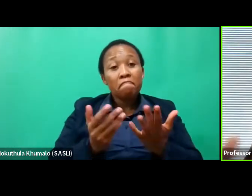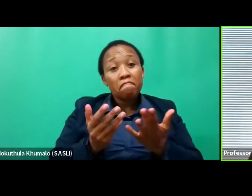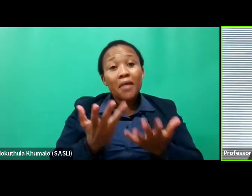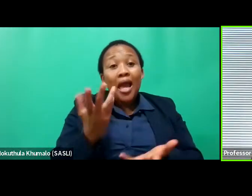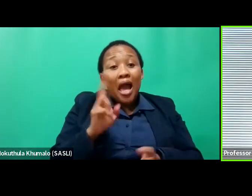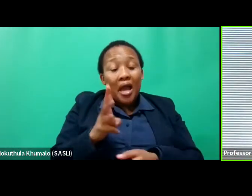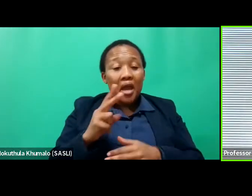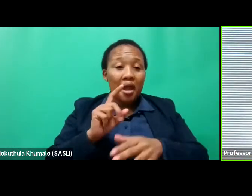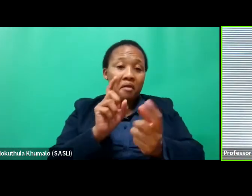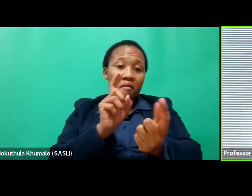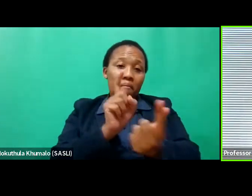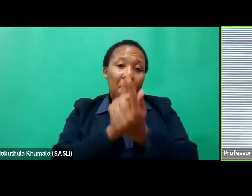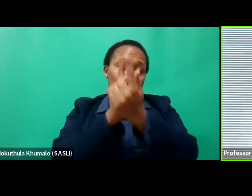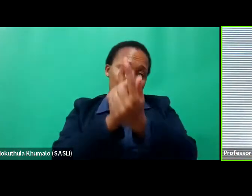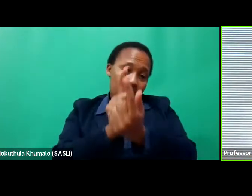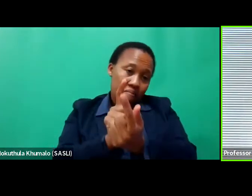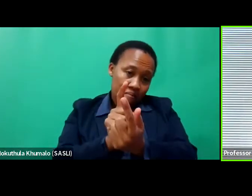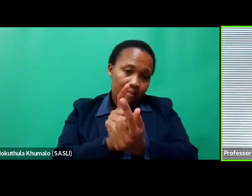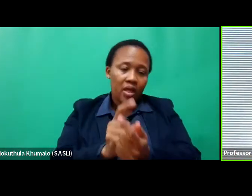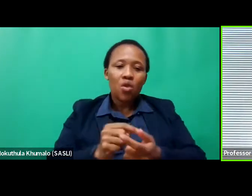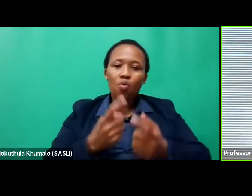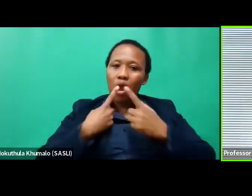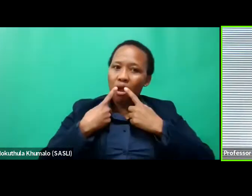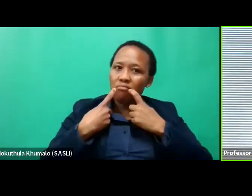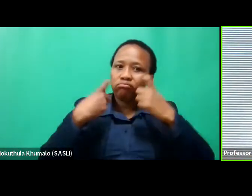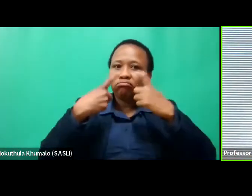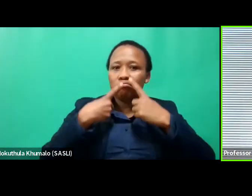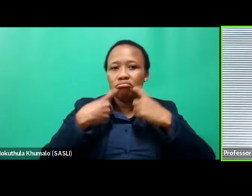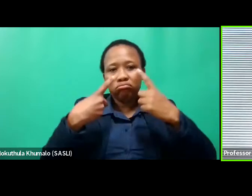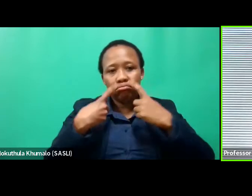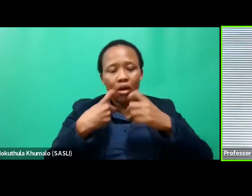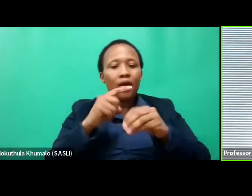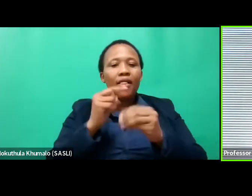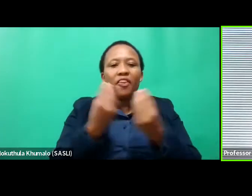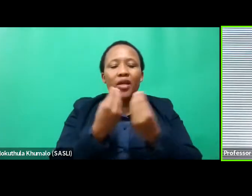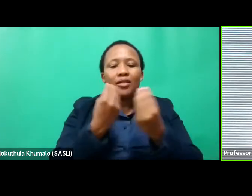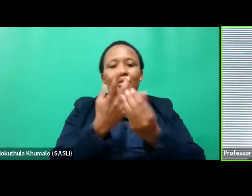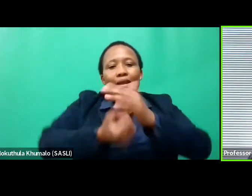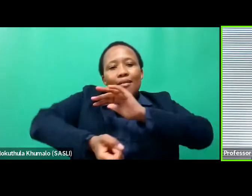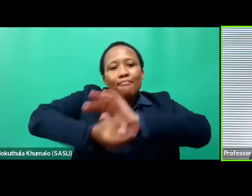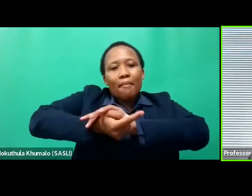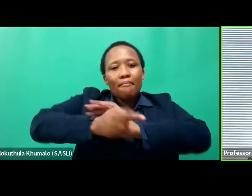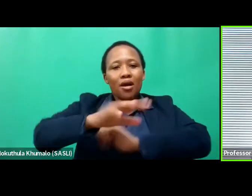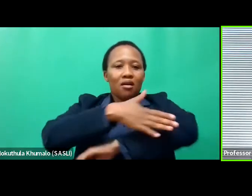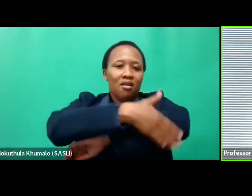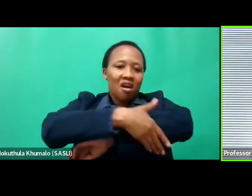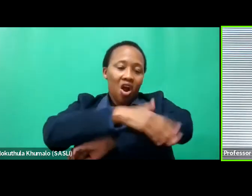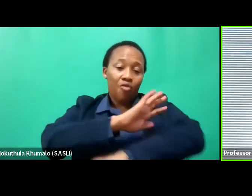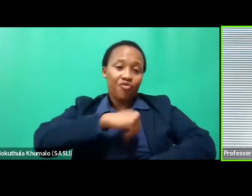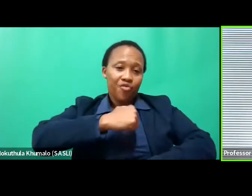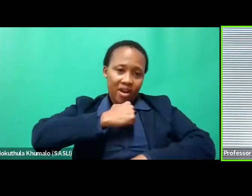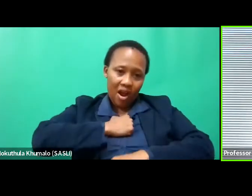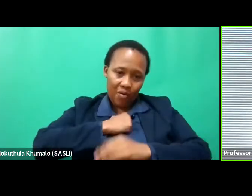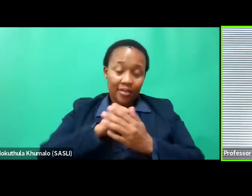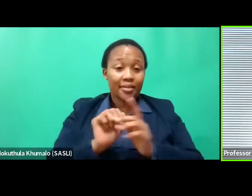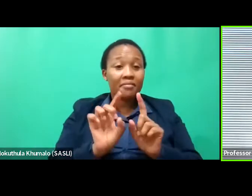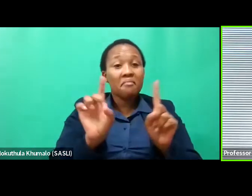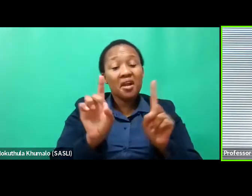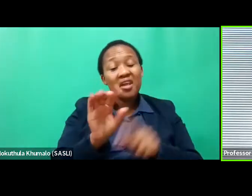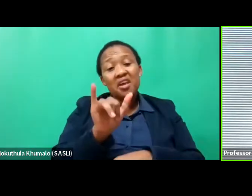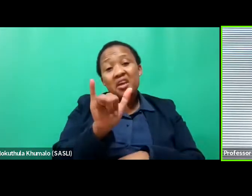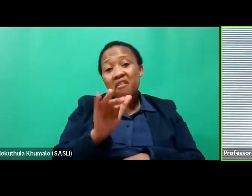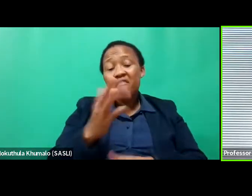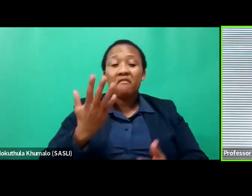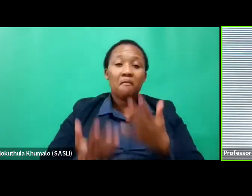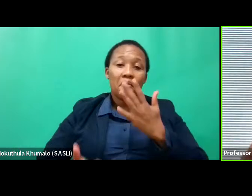about what's happening in our country, right? But you know what? If I have to give you one bit of